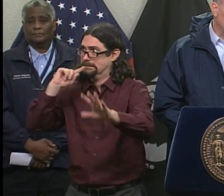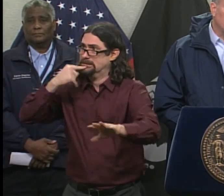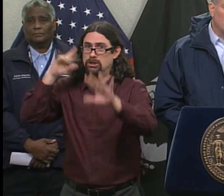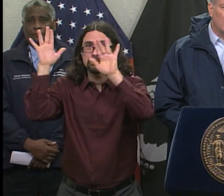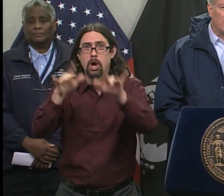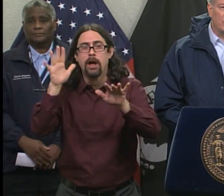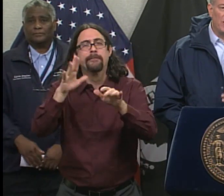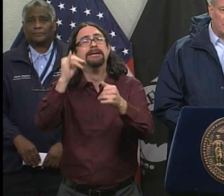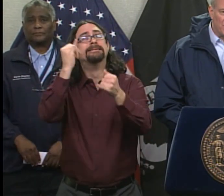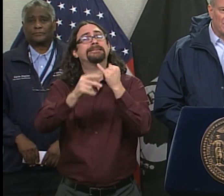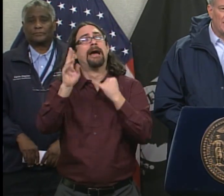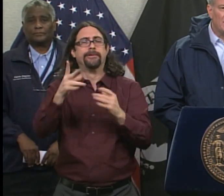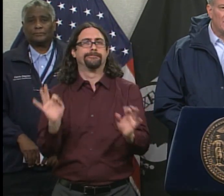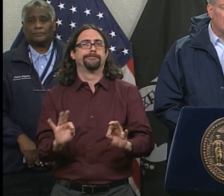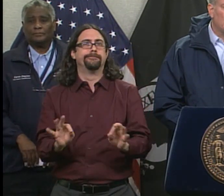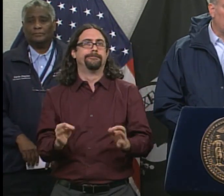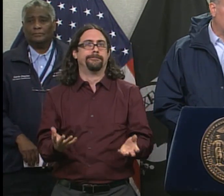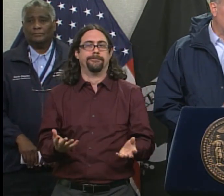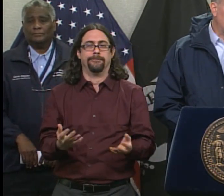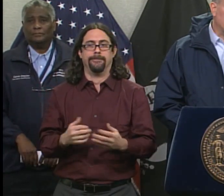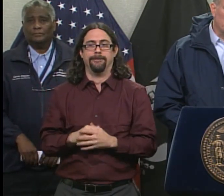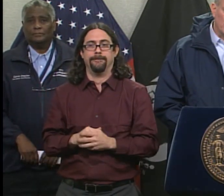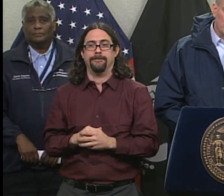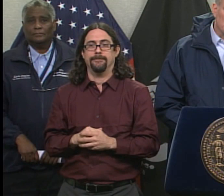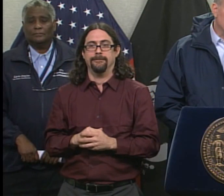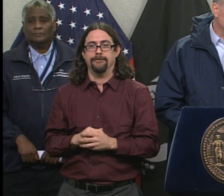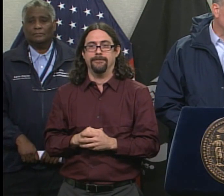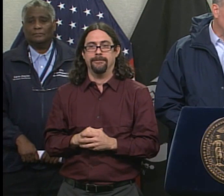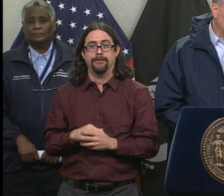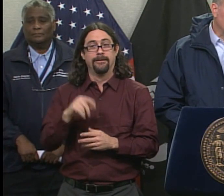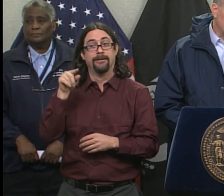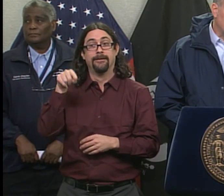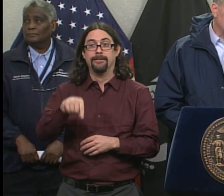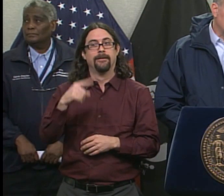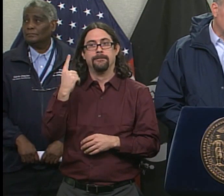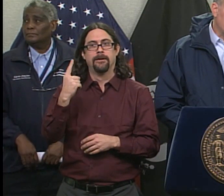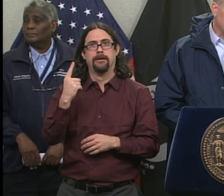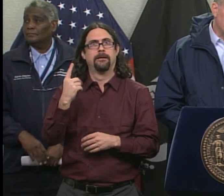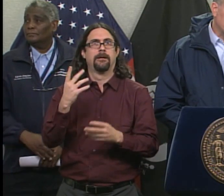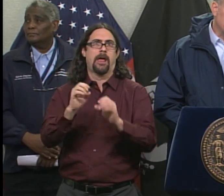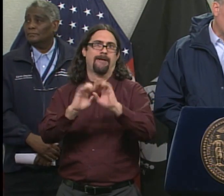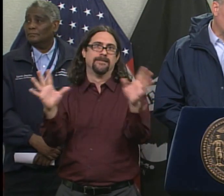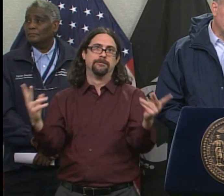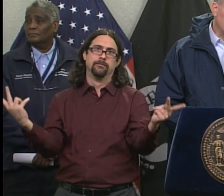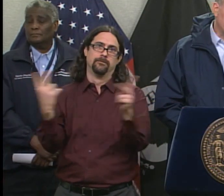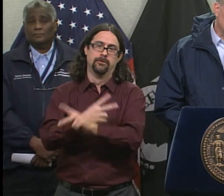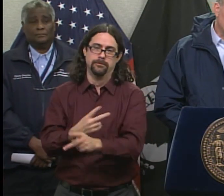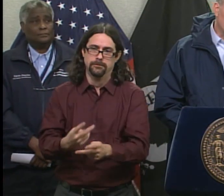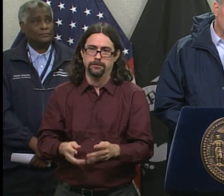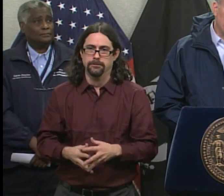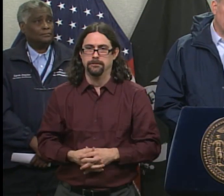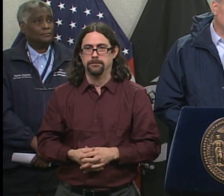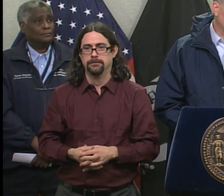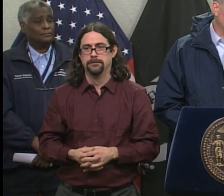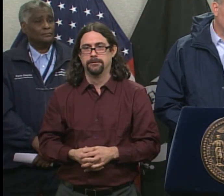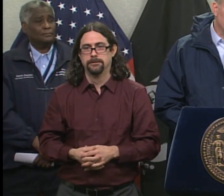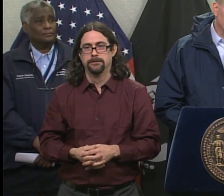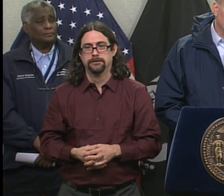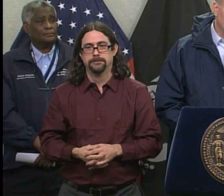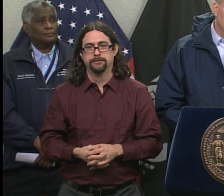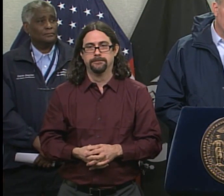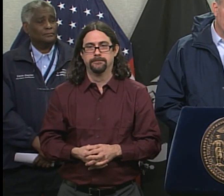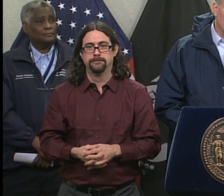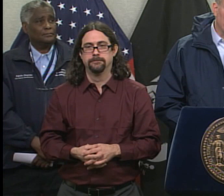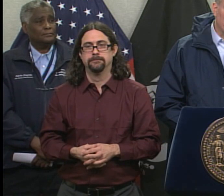people preemptively to get ready to shut their businesses and do other things in advance, because now, I mean, you look at this, that went from 8 to 12